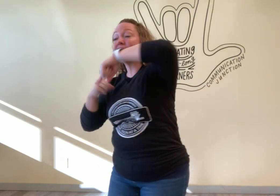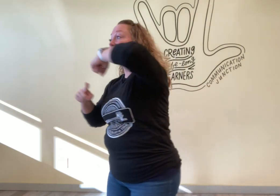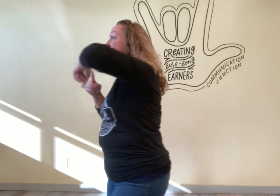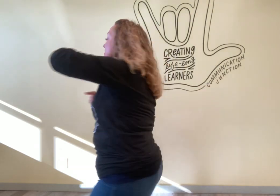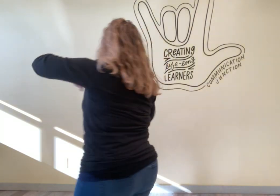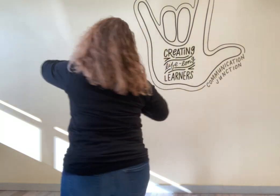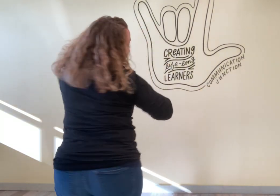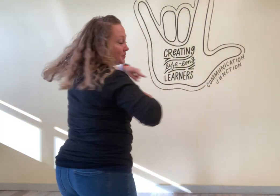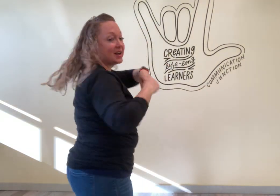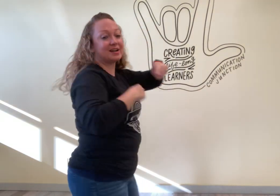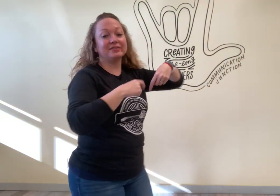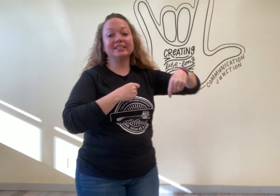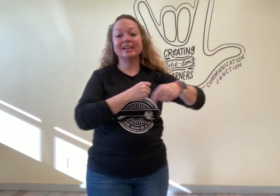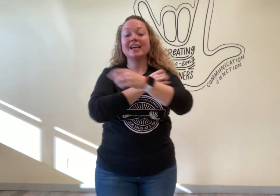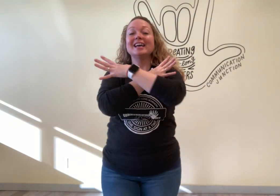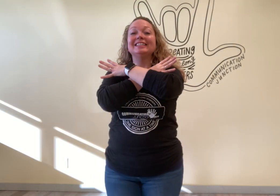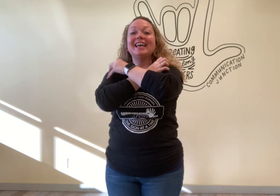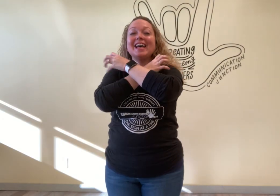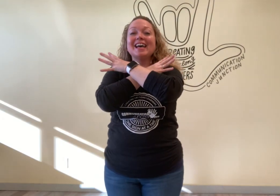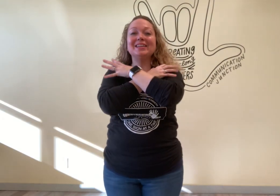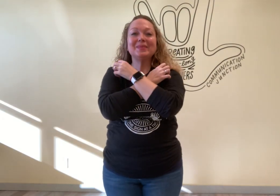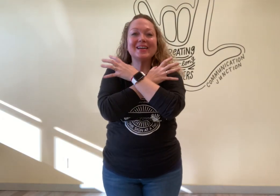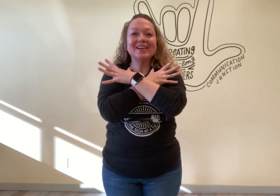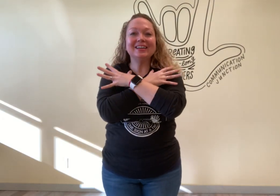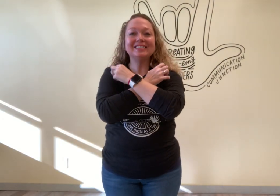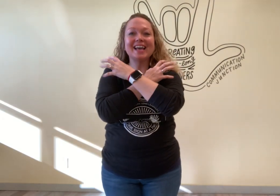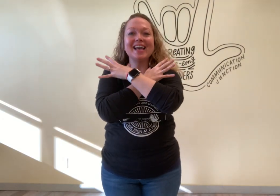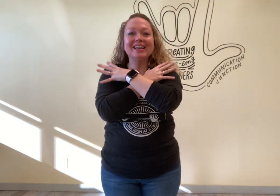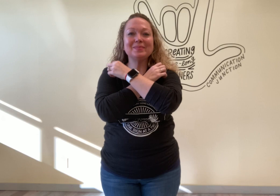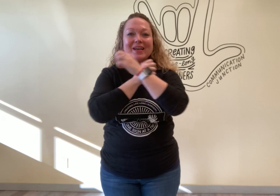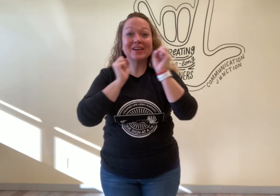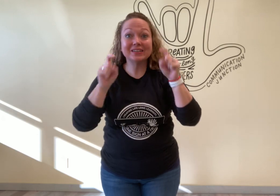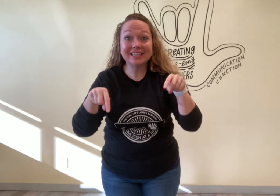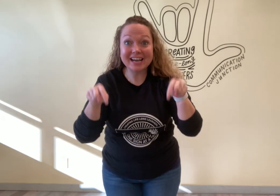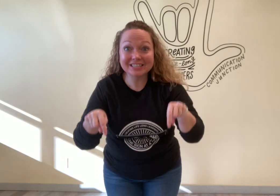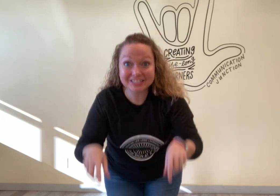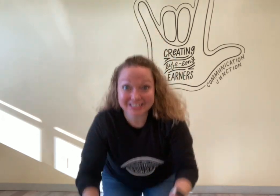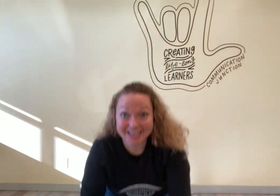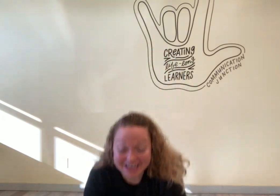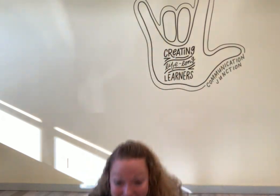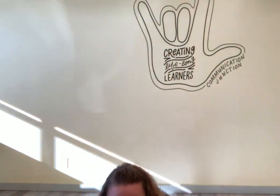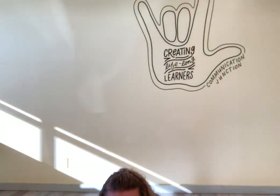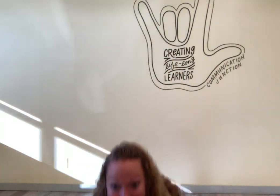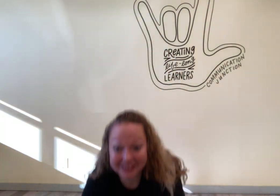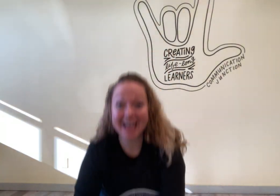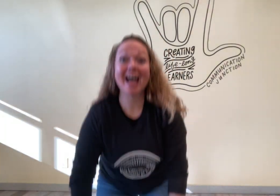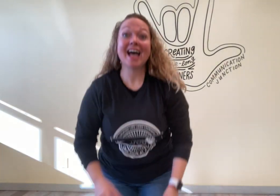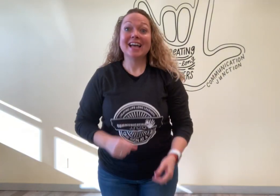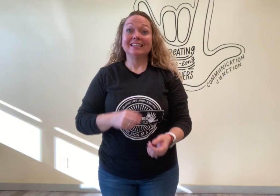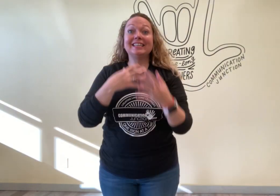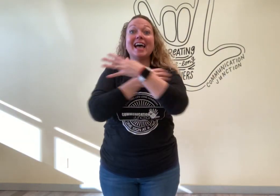turn around. Teddy bear, touch the ground.